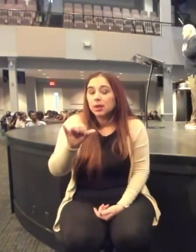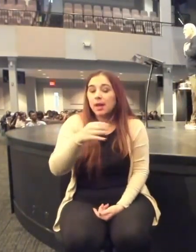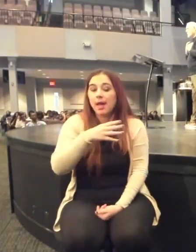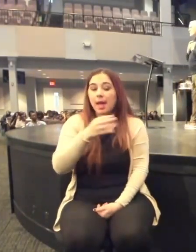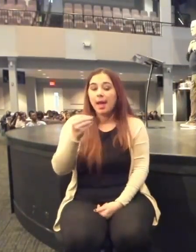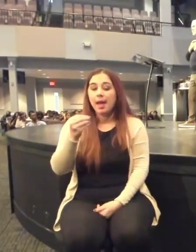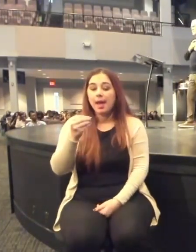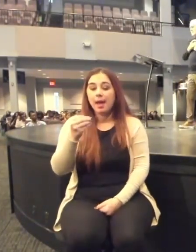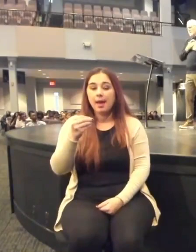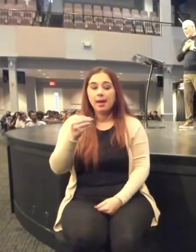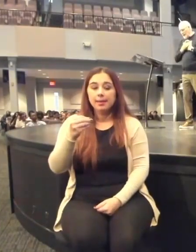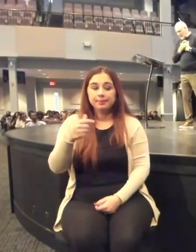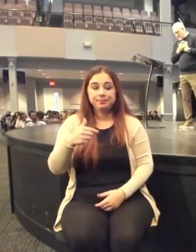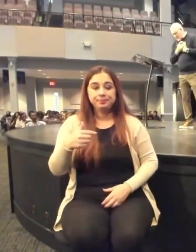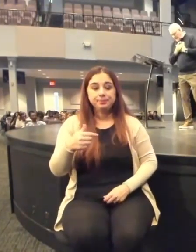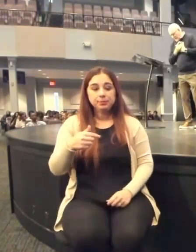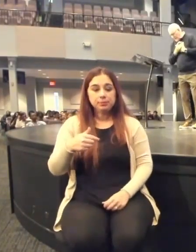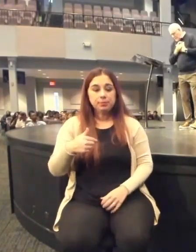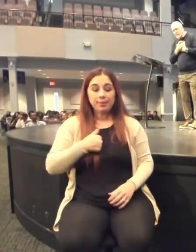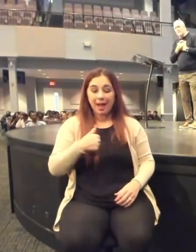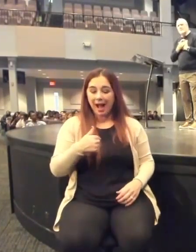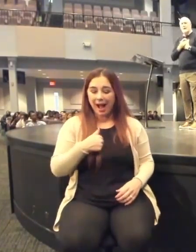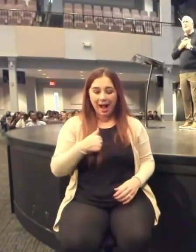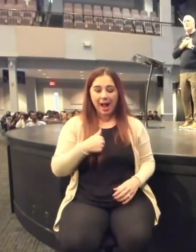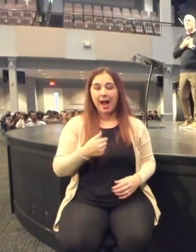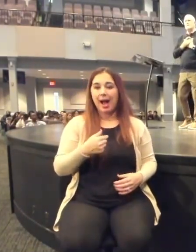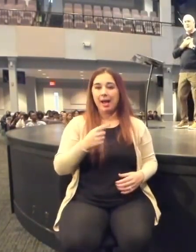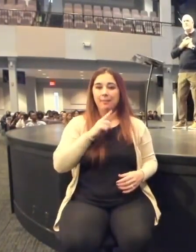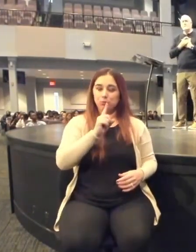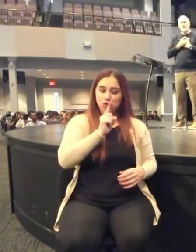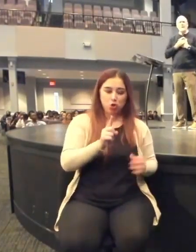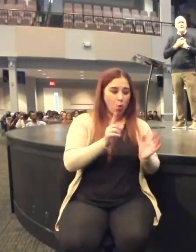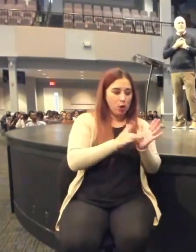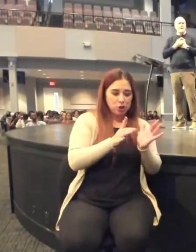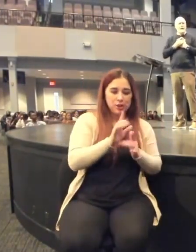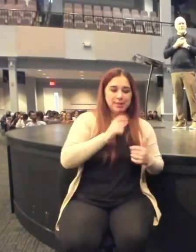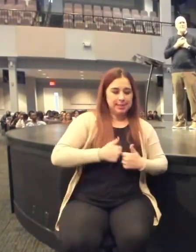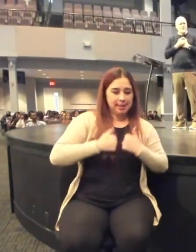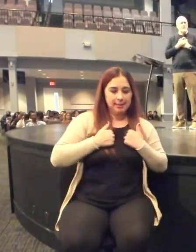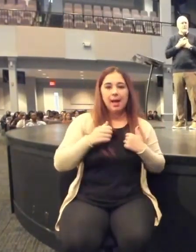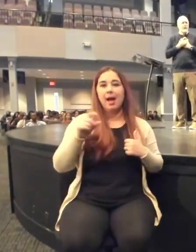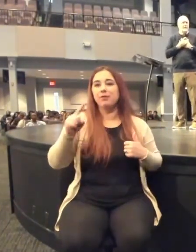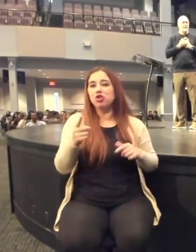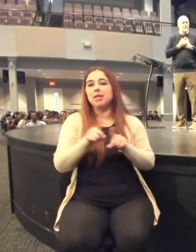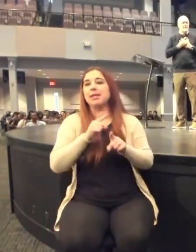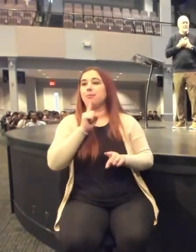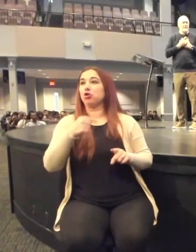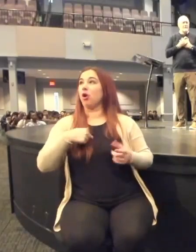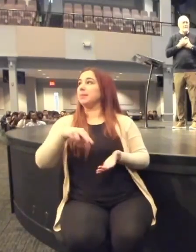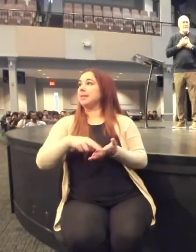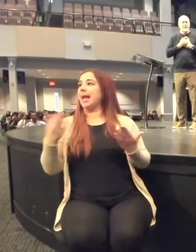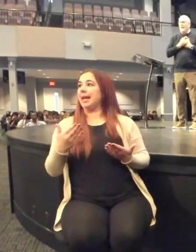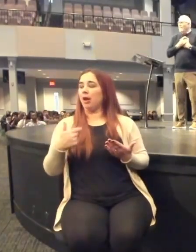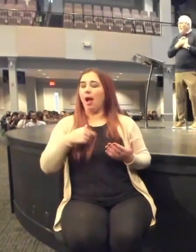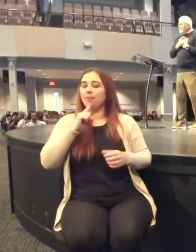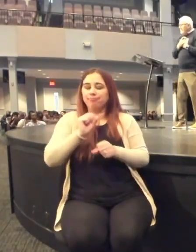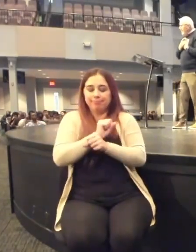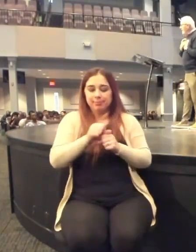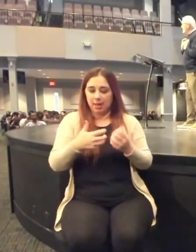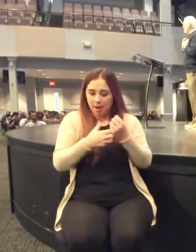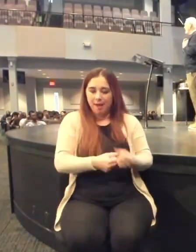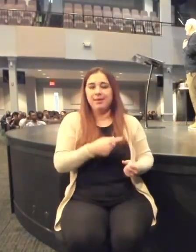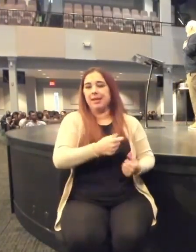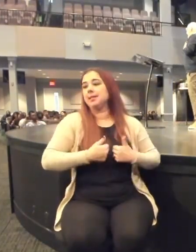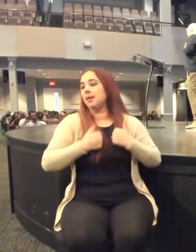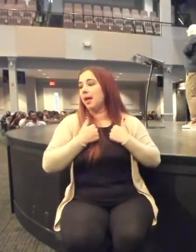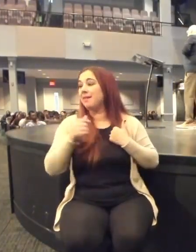And I'm as sure that Jesus is alive as I am sure I'm standing on this stage today. I'm as sure of that. And if I had